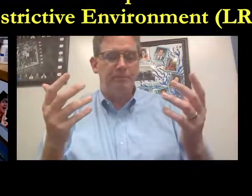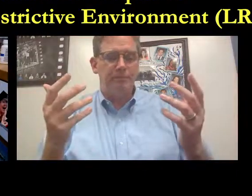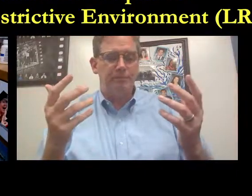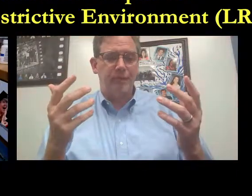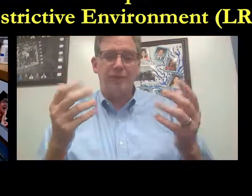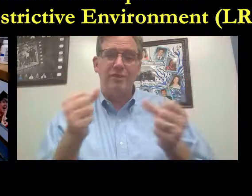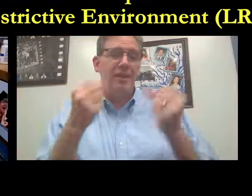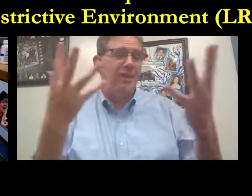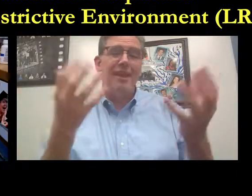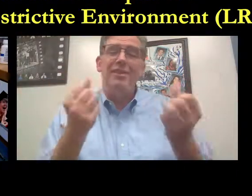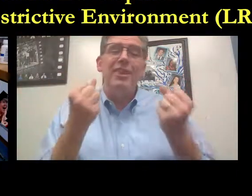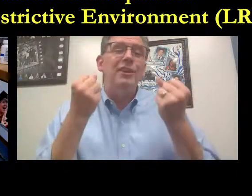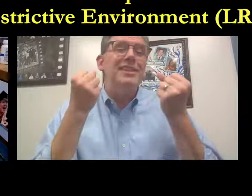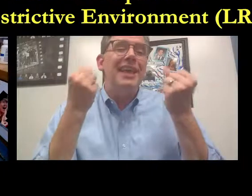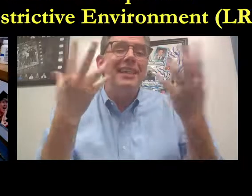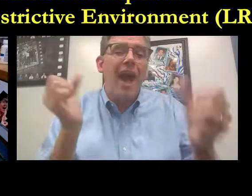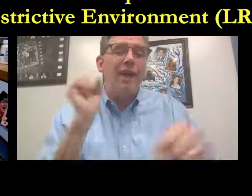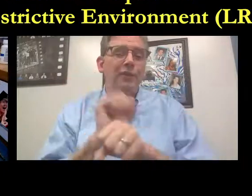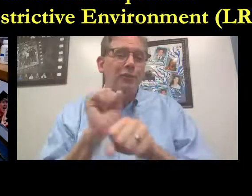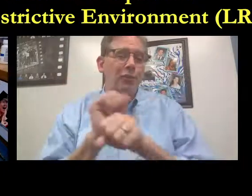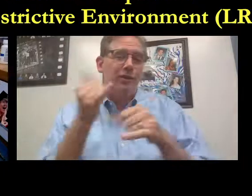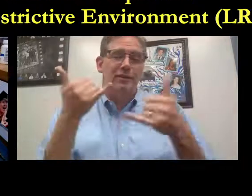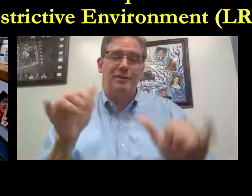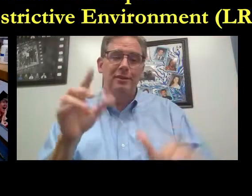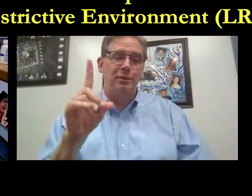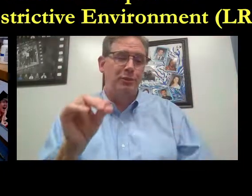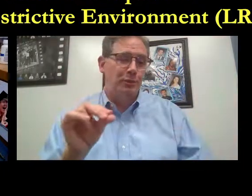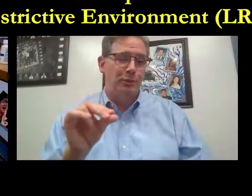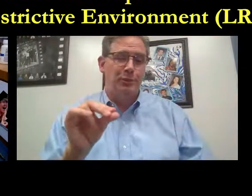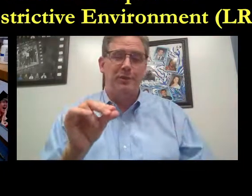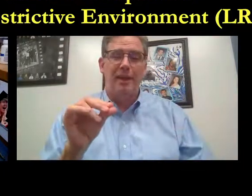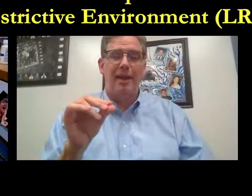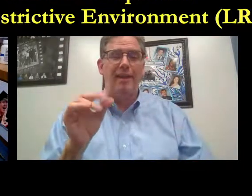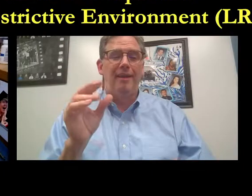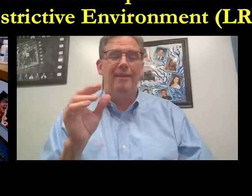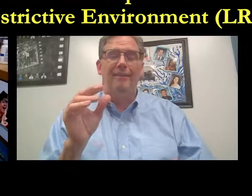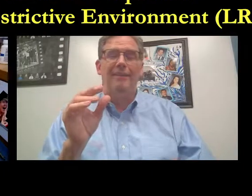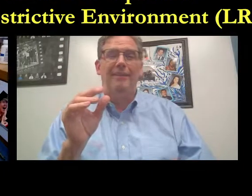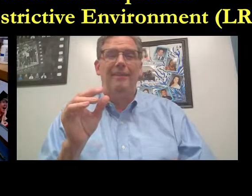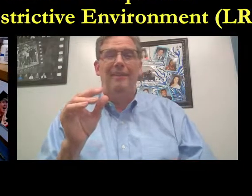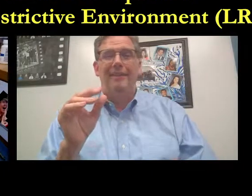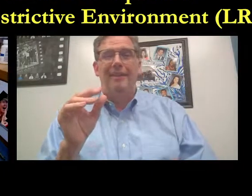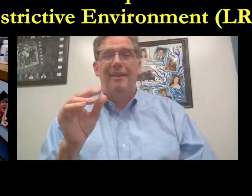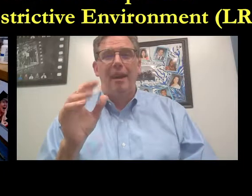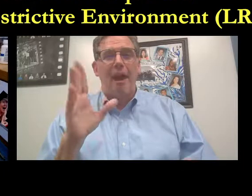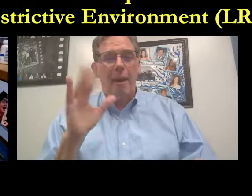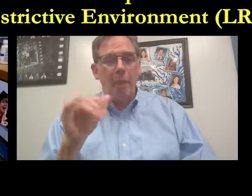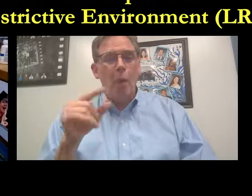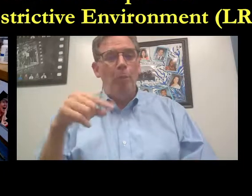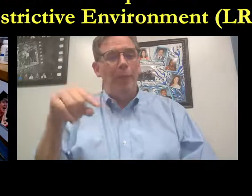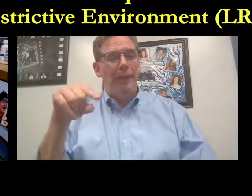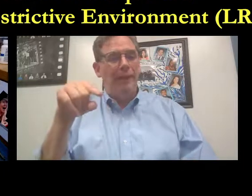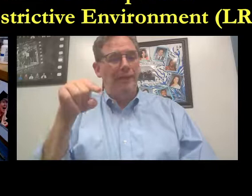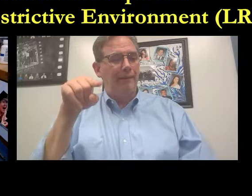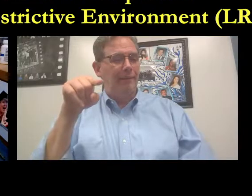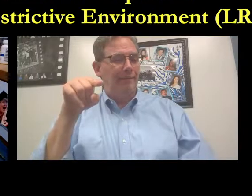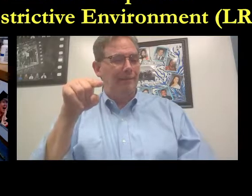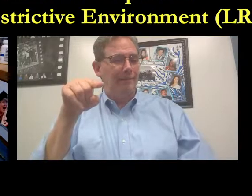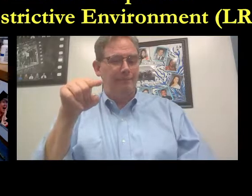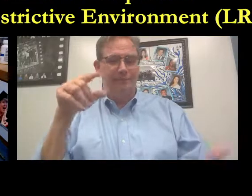I feel like I've said a lot. I think there's still a lot of work to do.